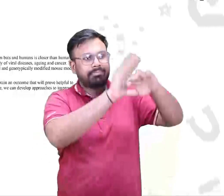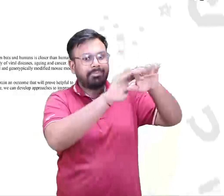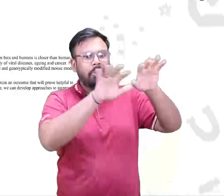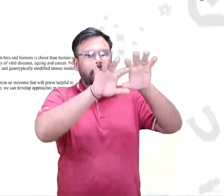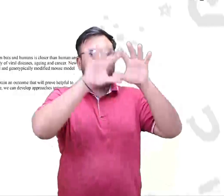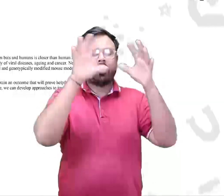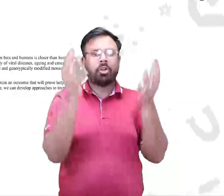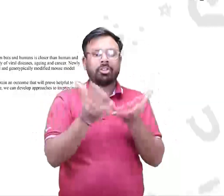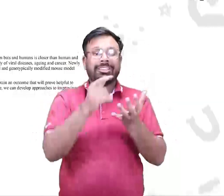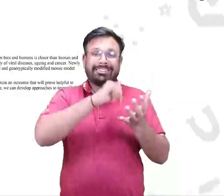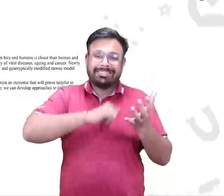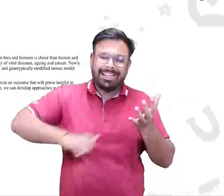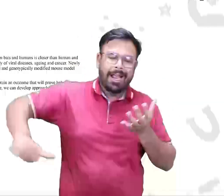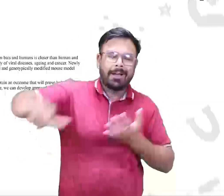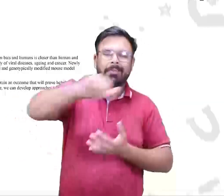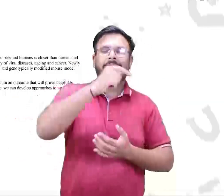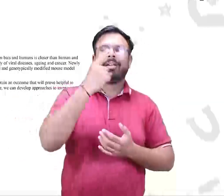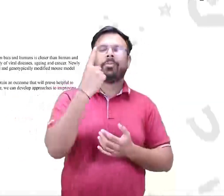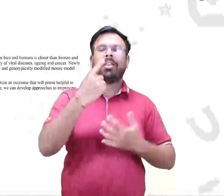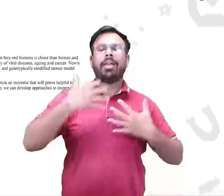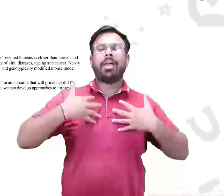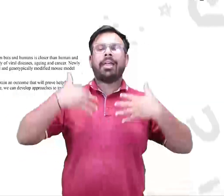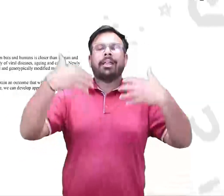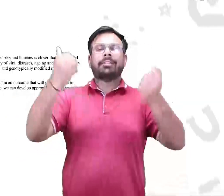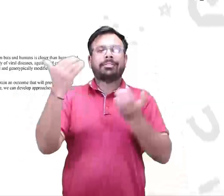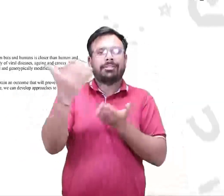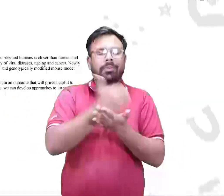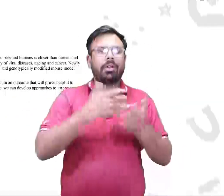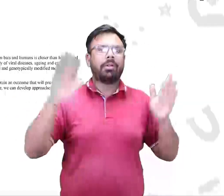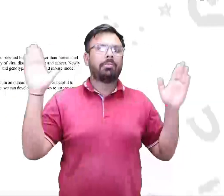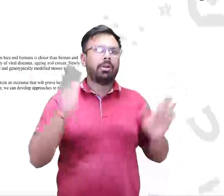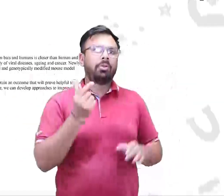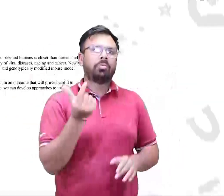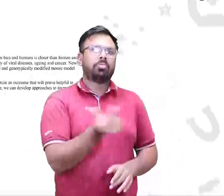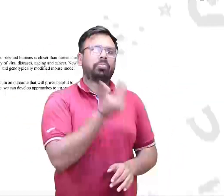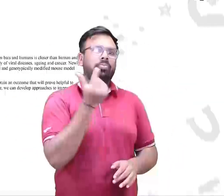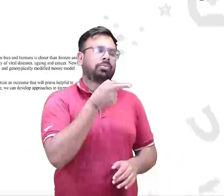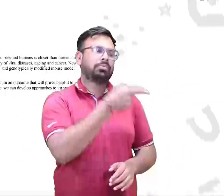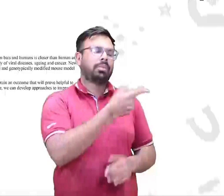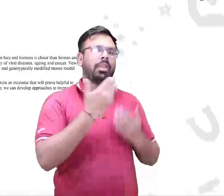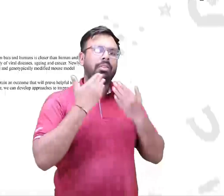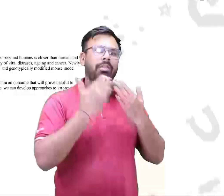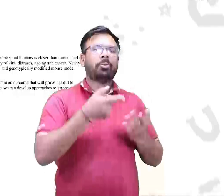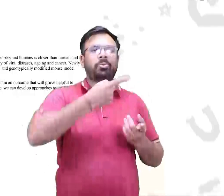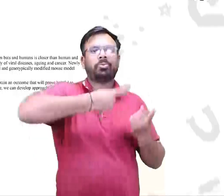we can develop approaches to